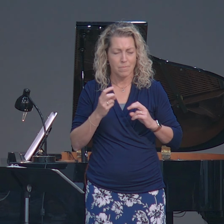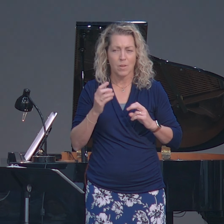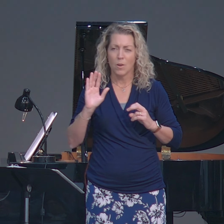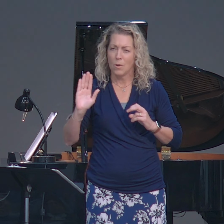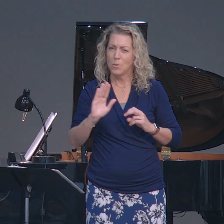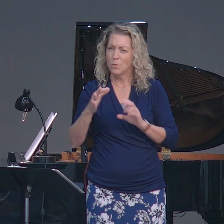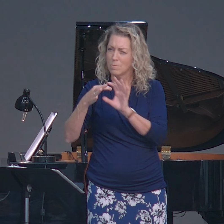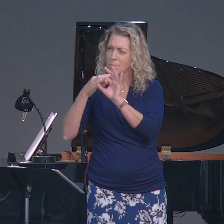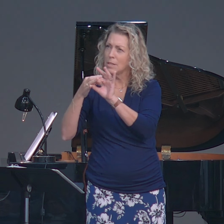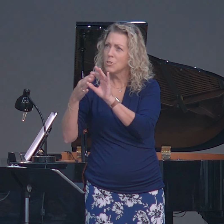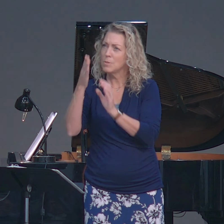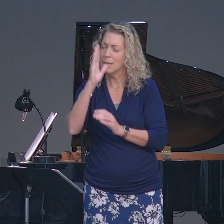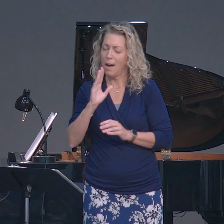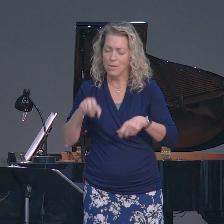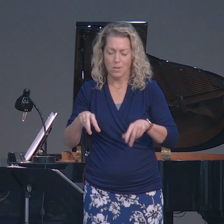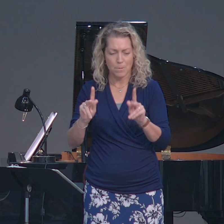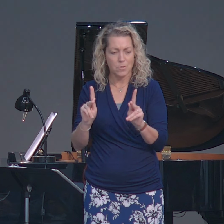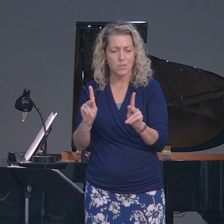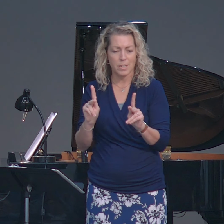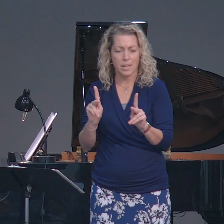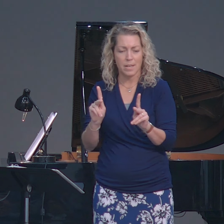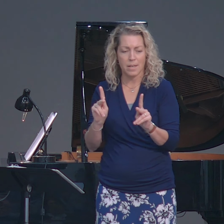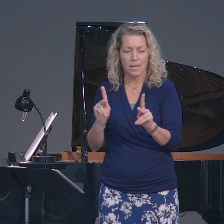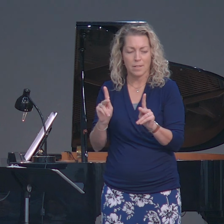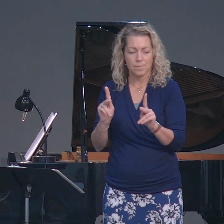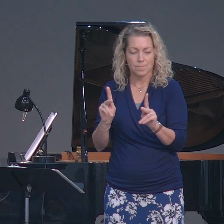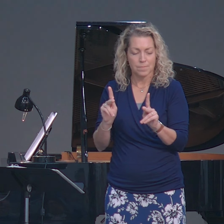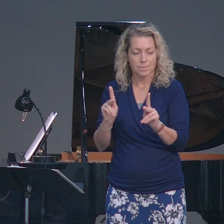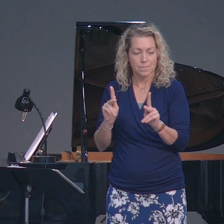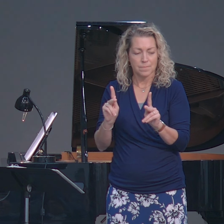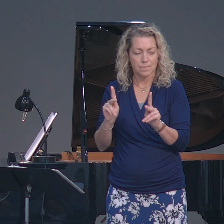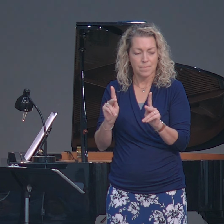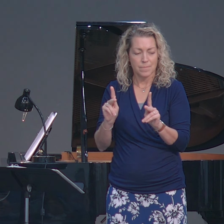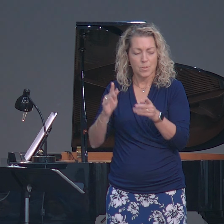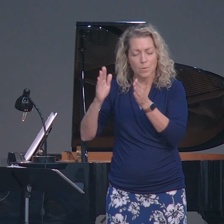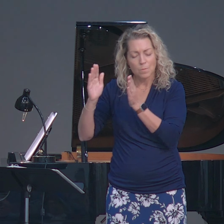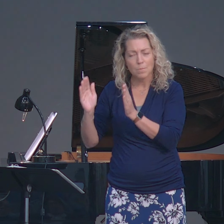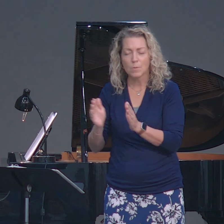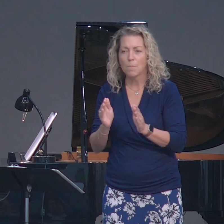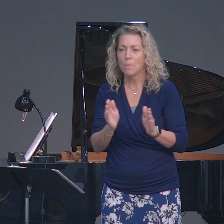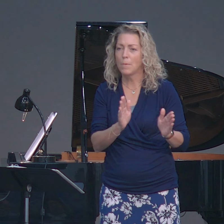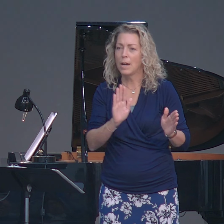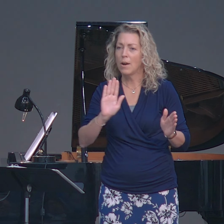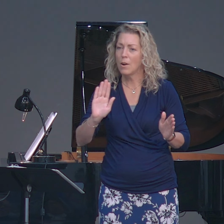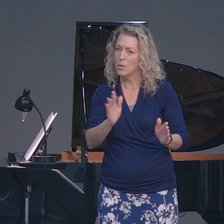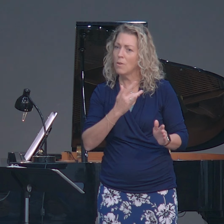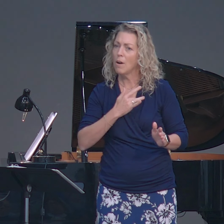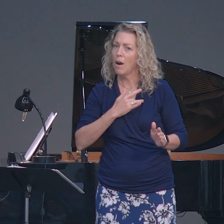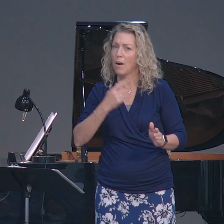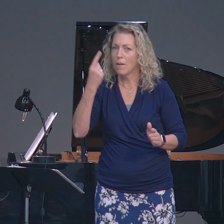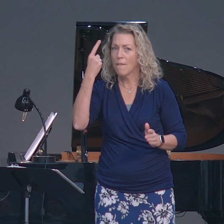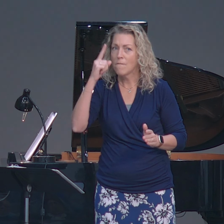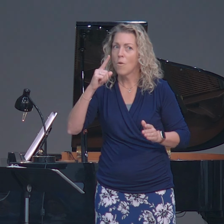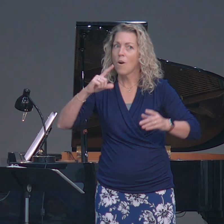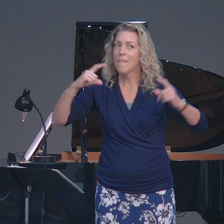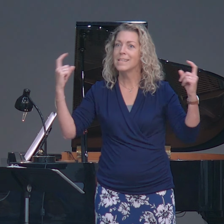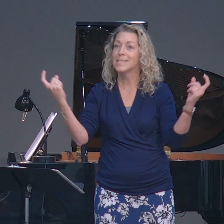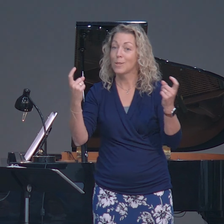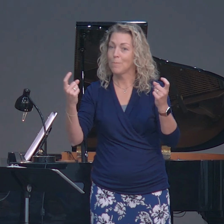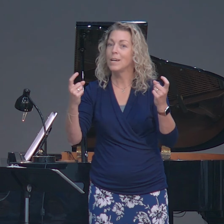This is an opportunity for you to prepare your heart for the celebration of